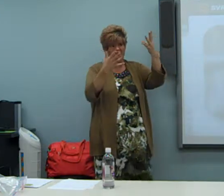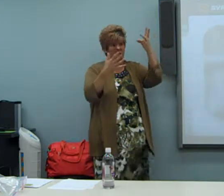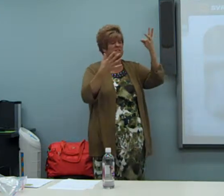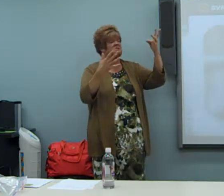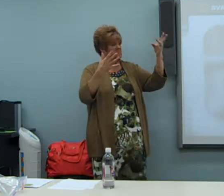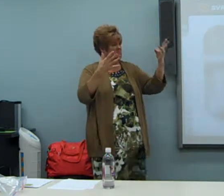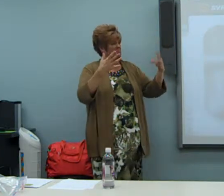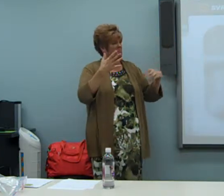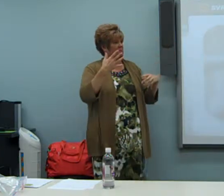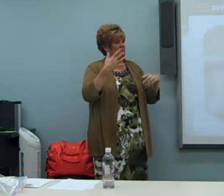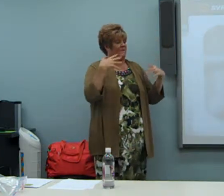someday?